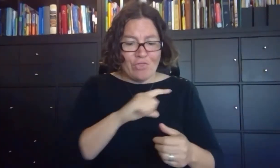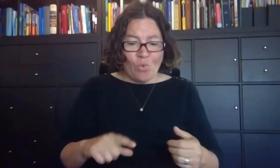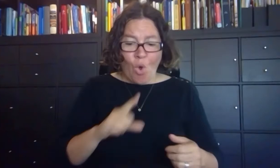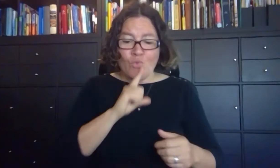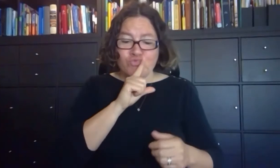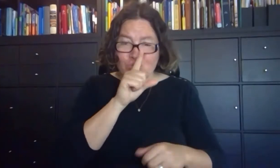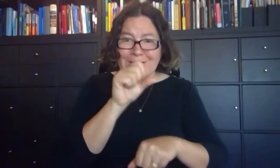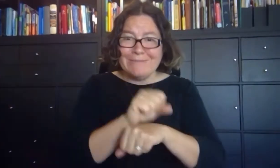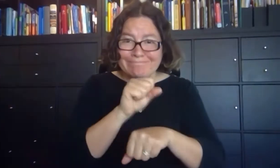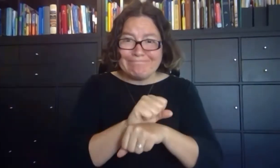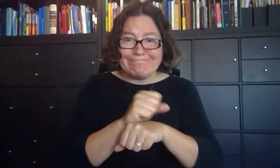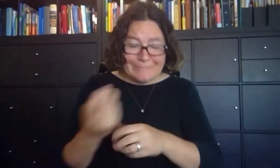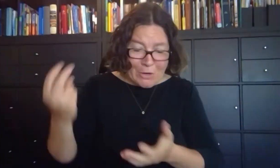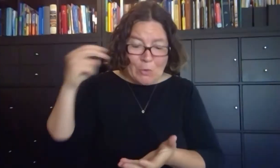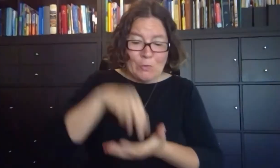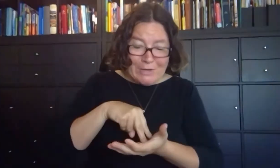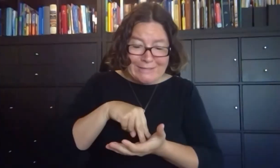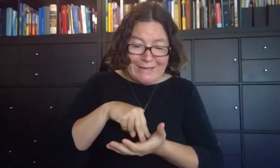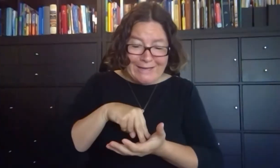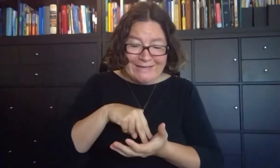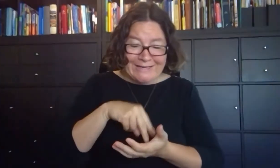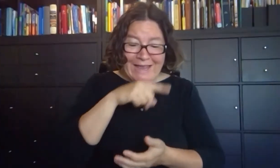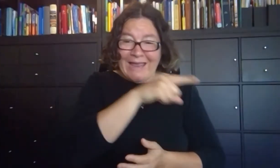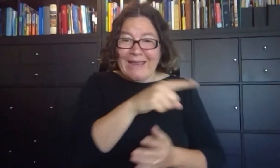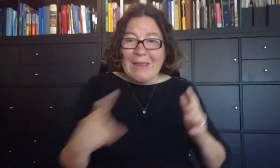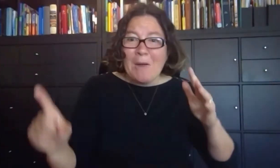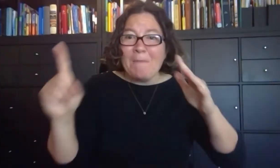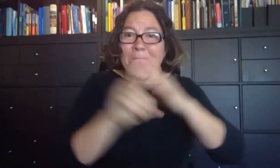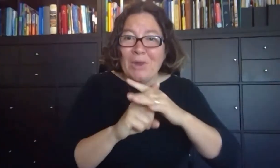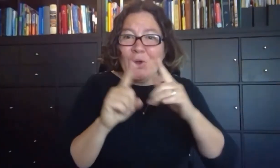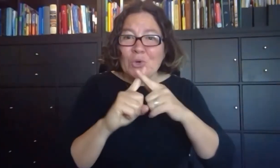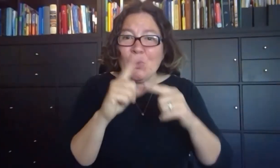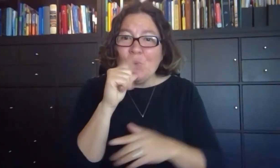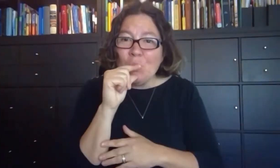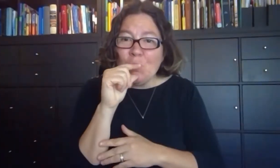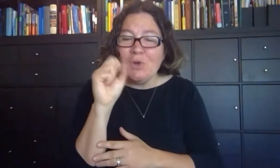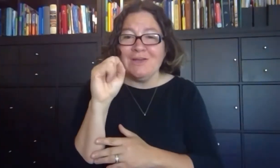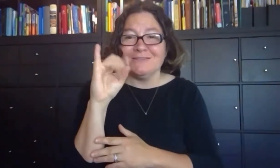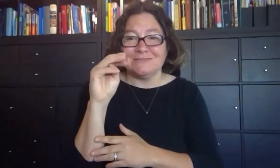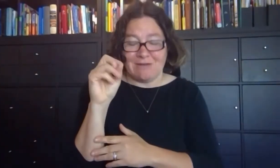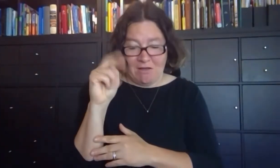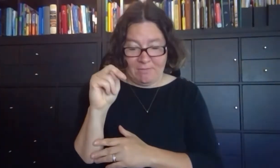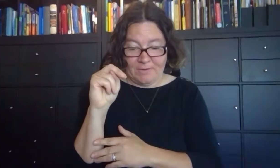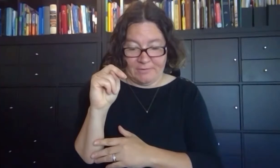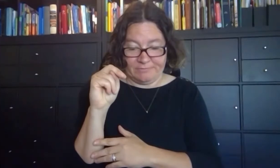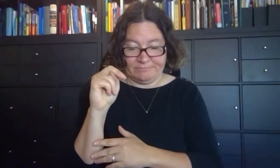They were saying to each other, "The Lord has really risen. He's appeared to Simon."